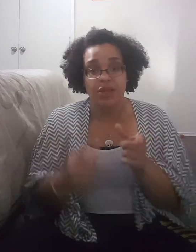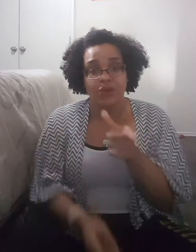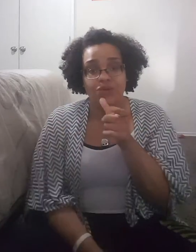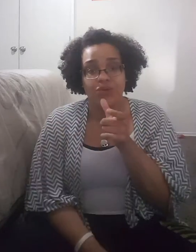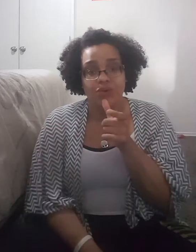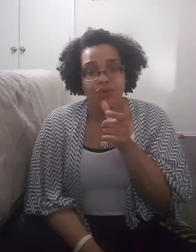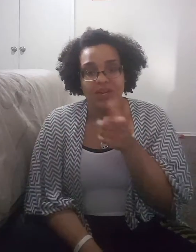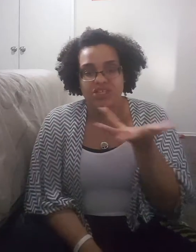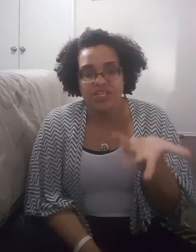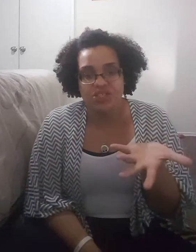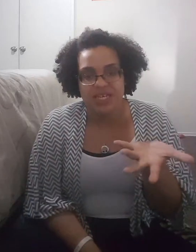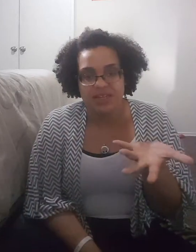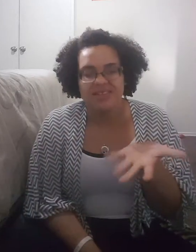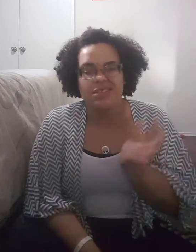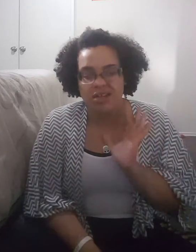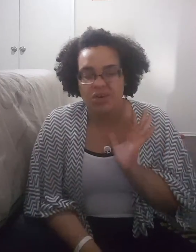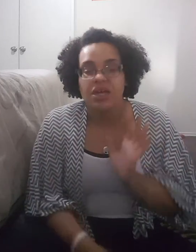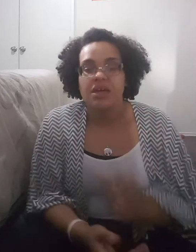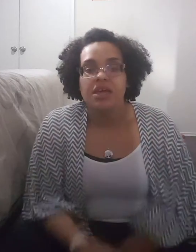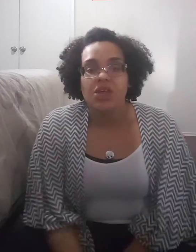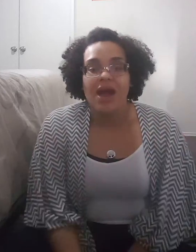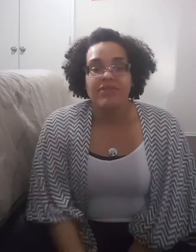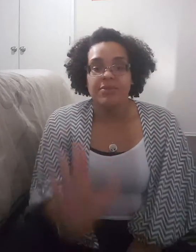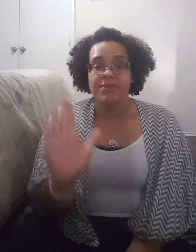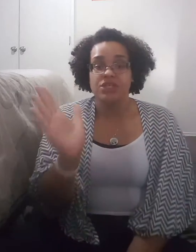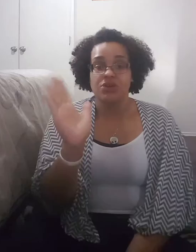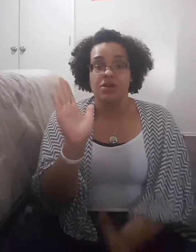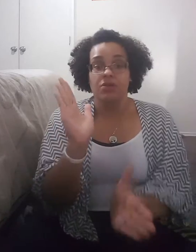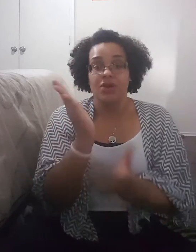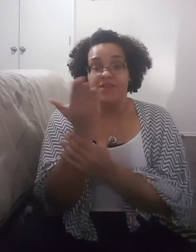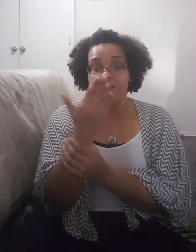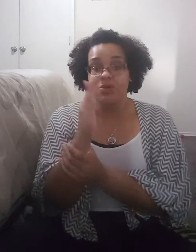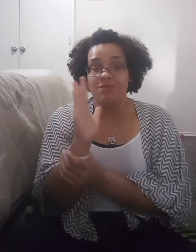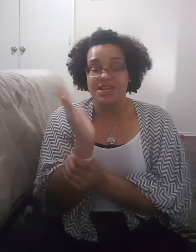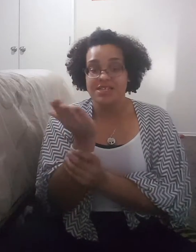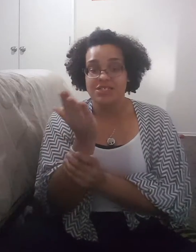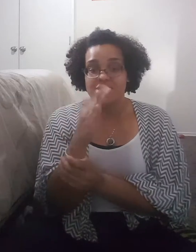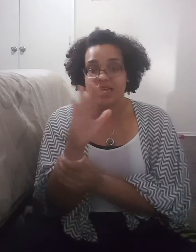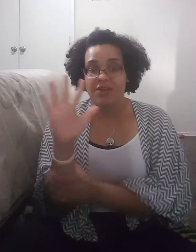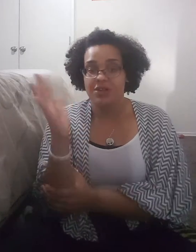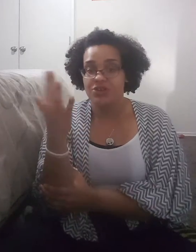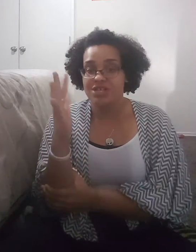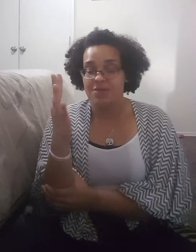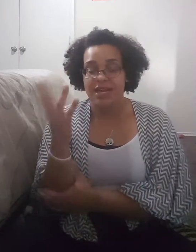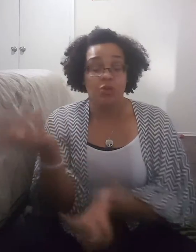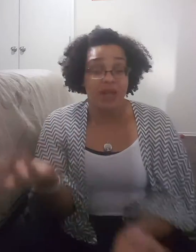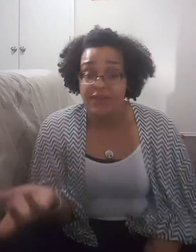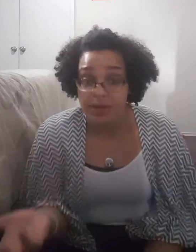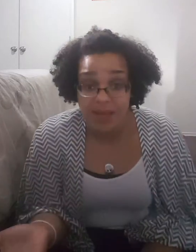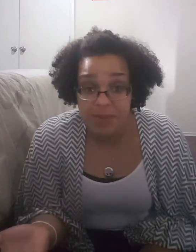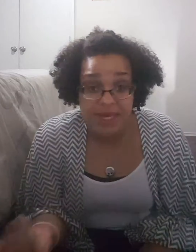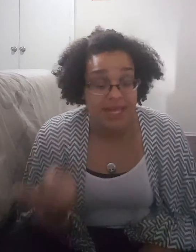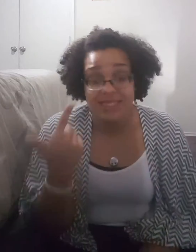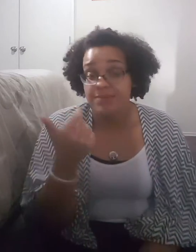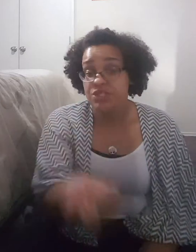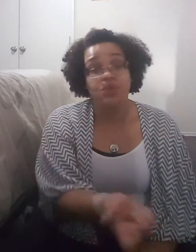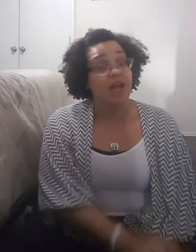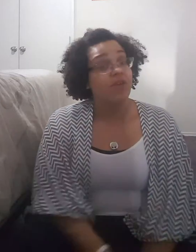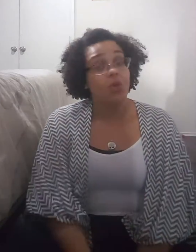who, I changed it. So you have to make sure whatever the movement is, you stay with your dominant hand, whatever it may be, and it's up to you, whatever you want it to